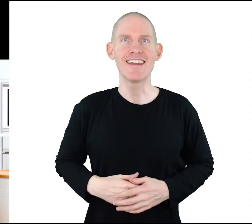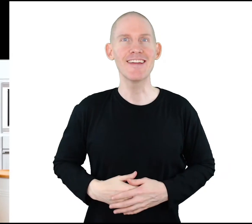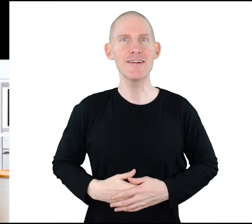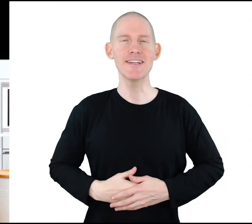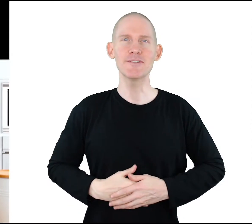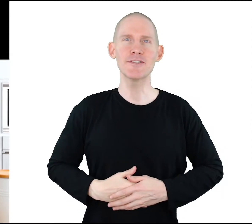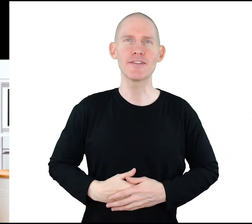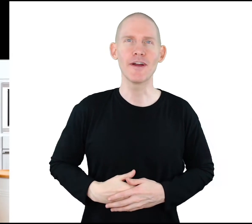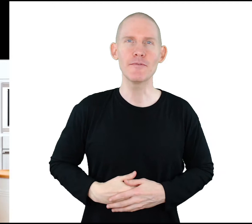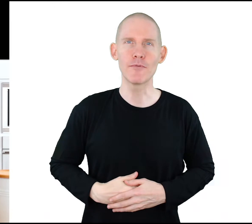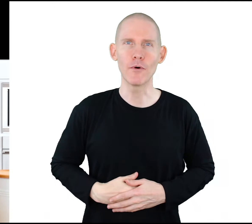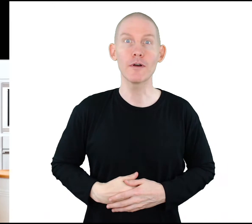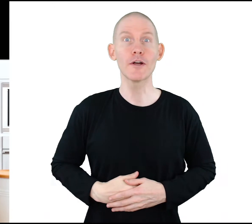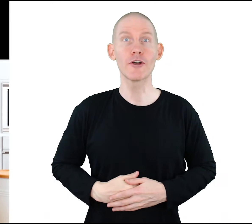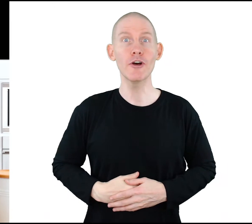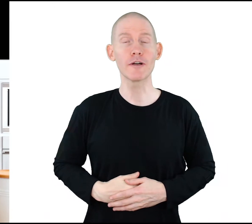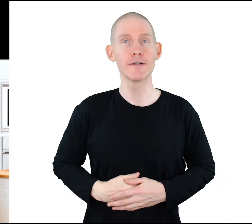Here is the sign for cook.